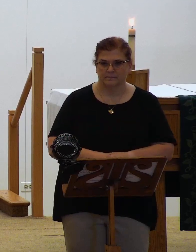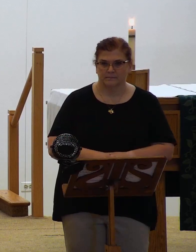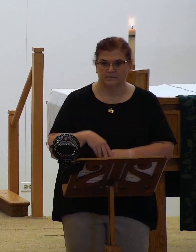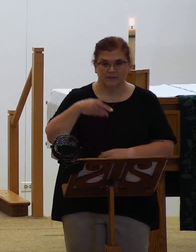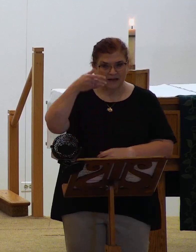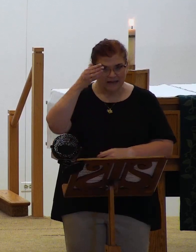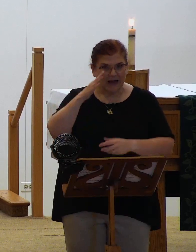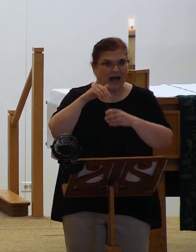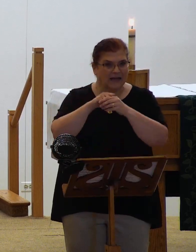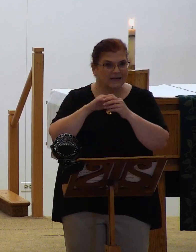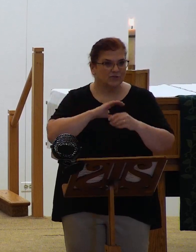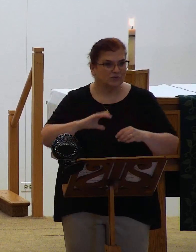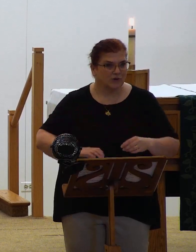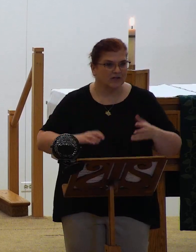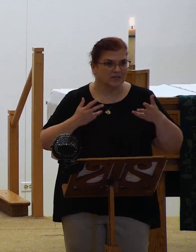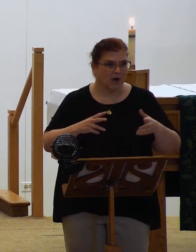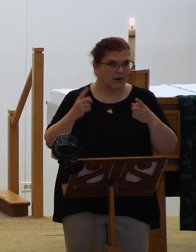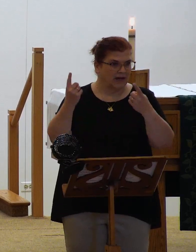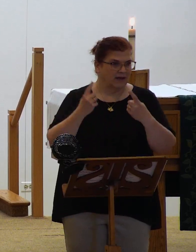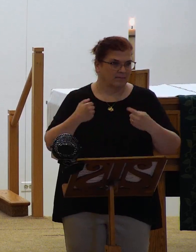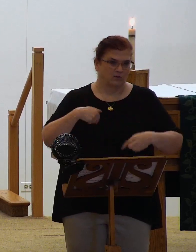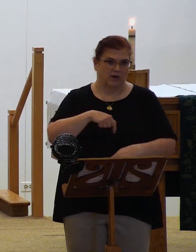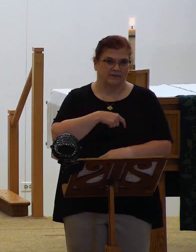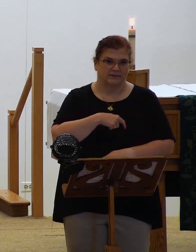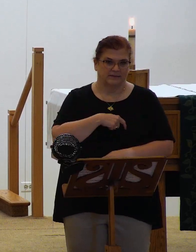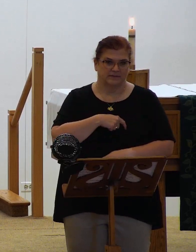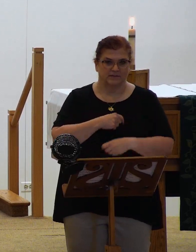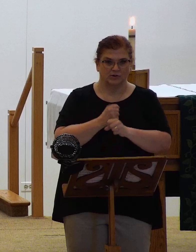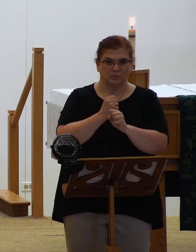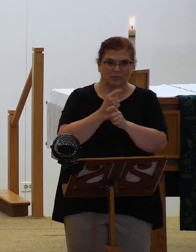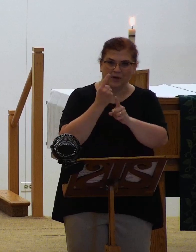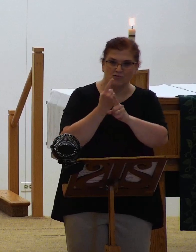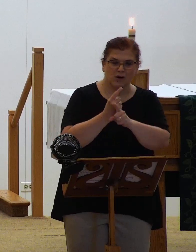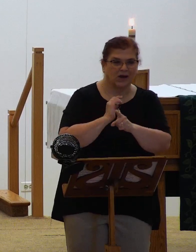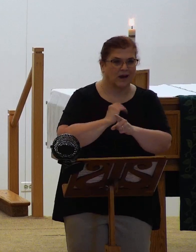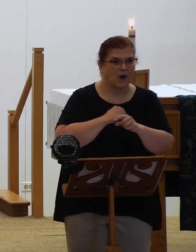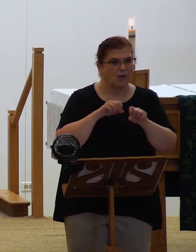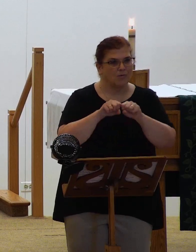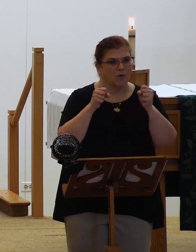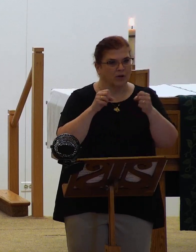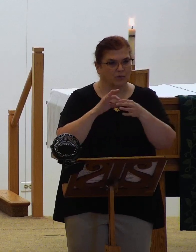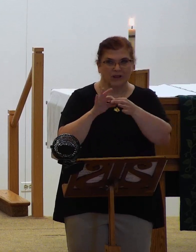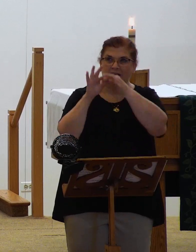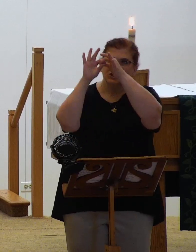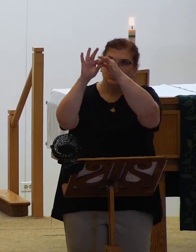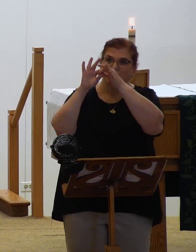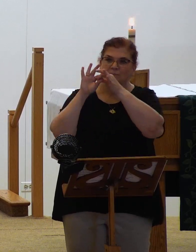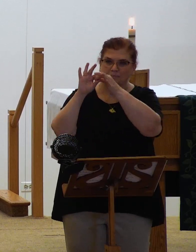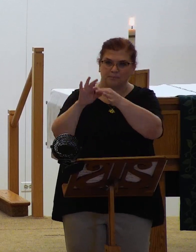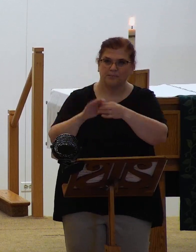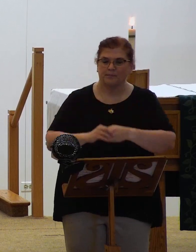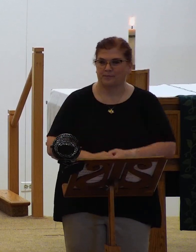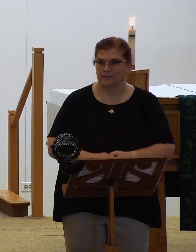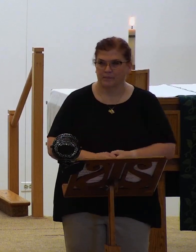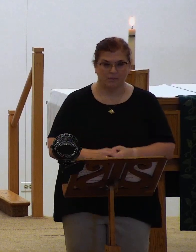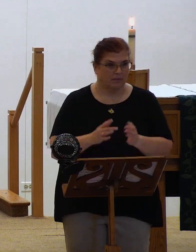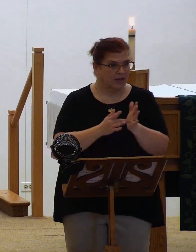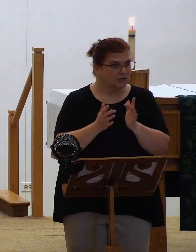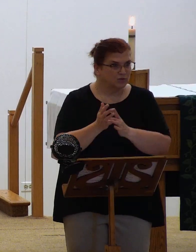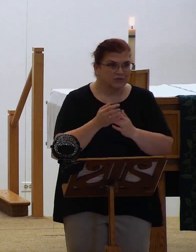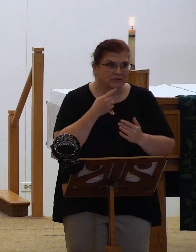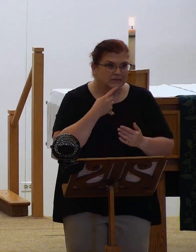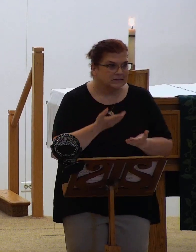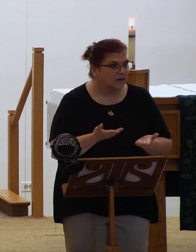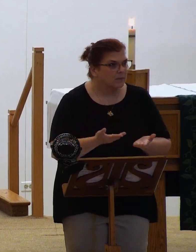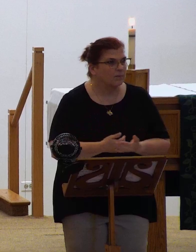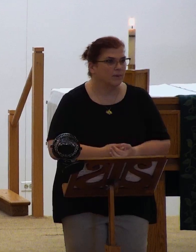God in Christ has already come to us in order to make right our broken relationship with God. So Jesus is saying,